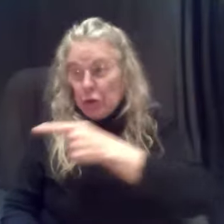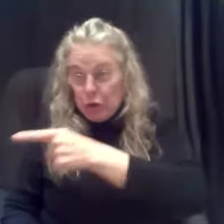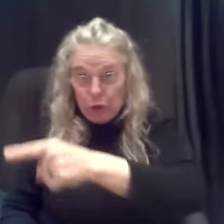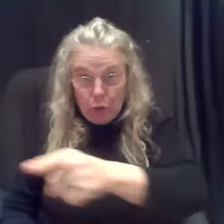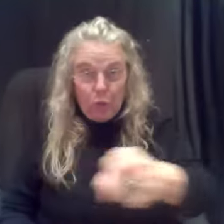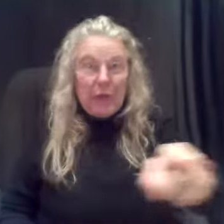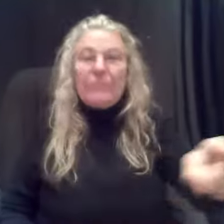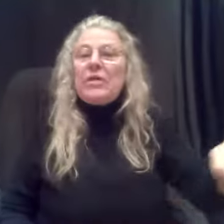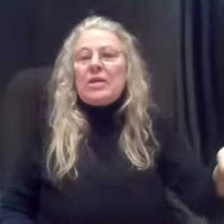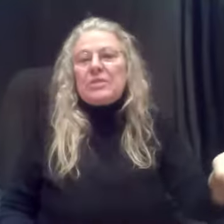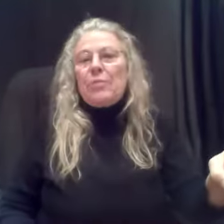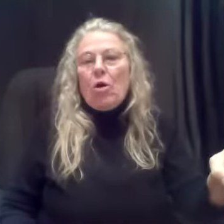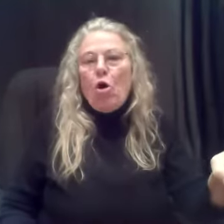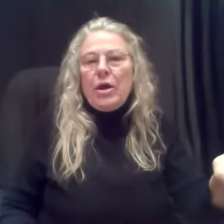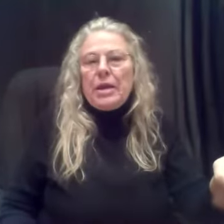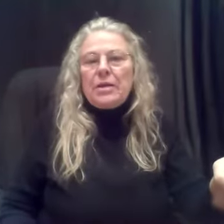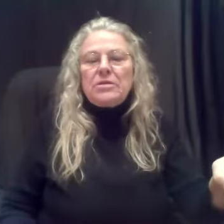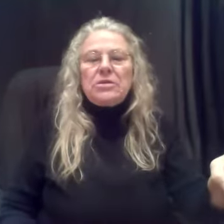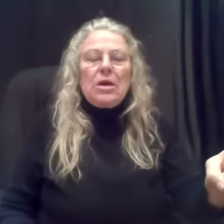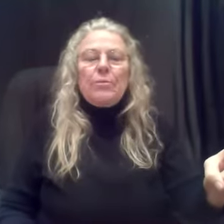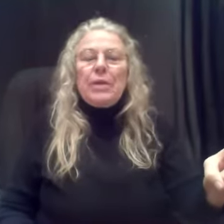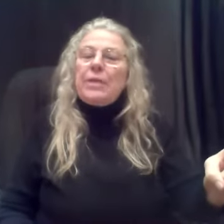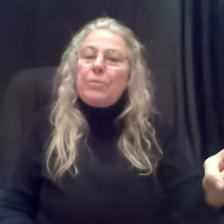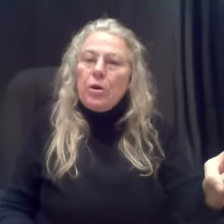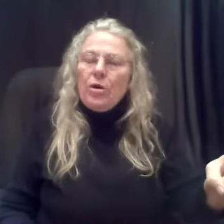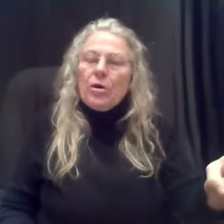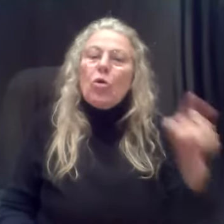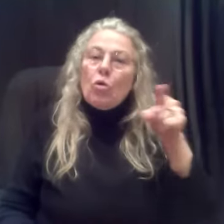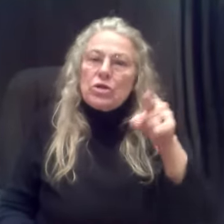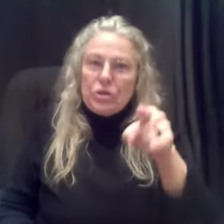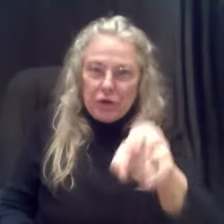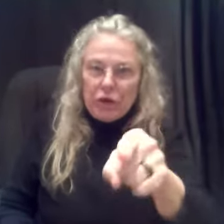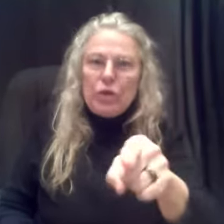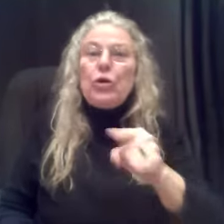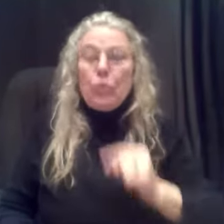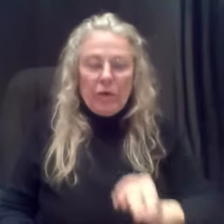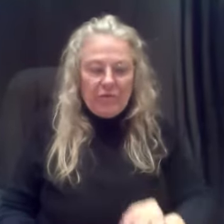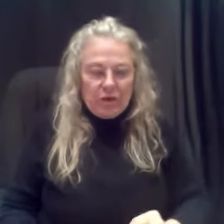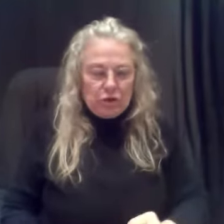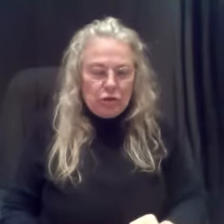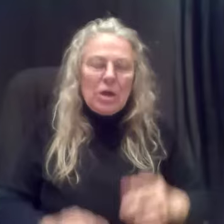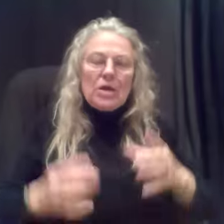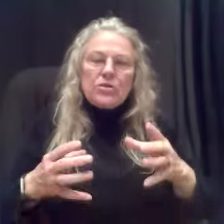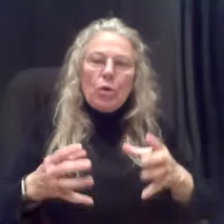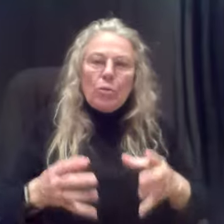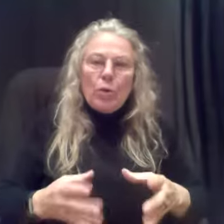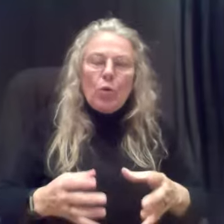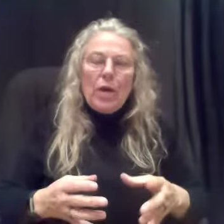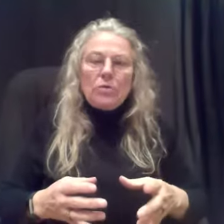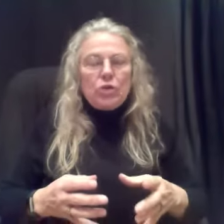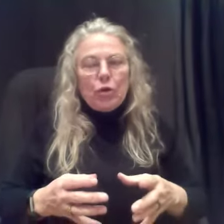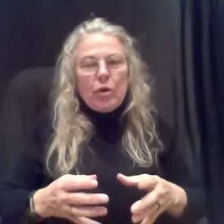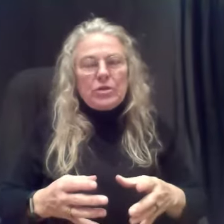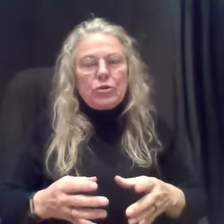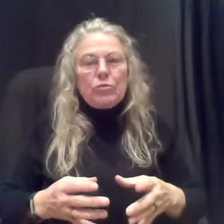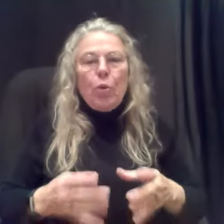you if it is my audience, being plural, or just you if it is you. So pronouns, you're going to point